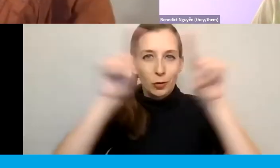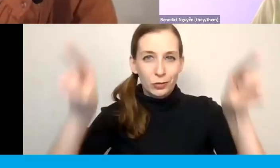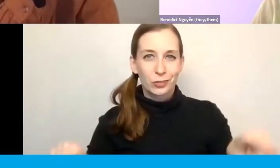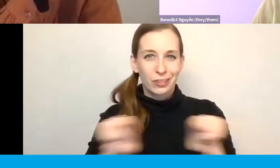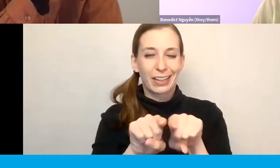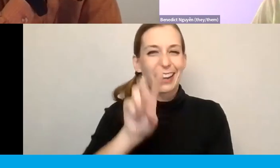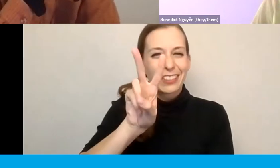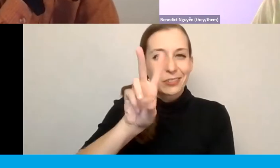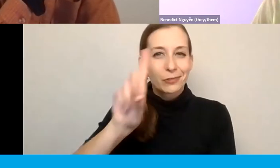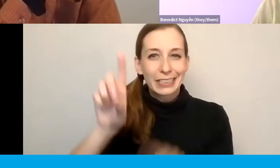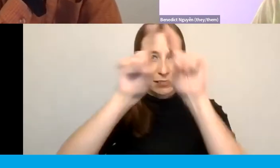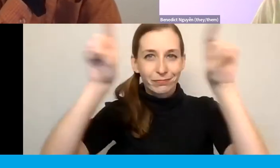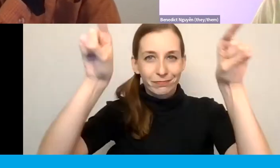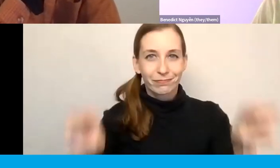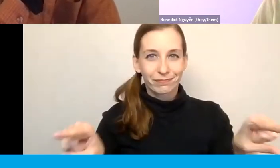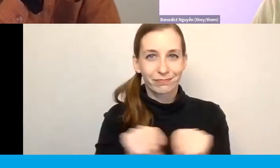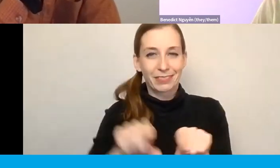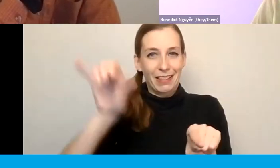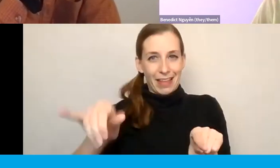screen, as a framework for